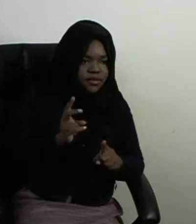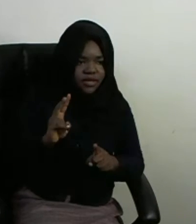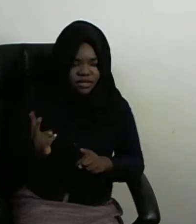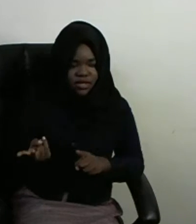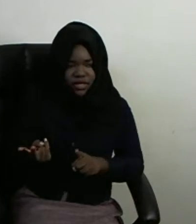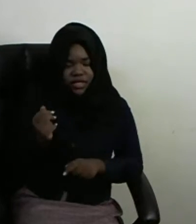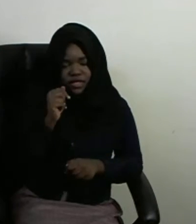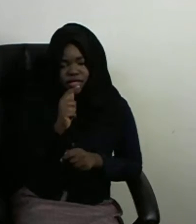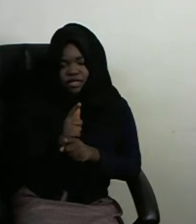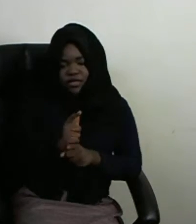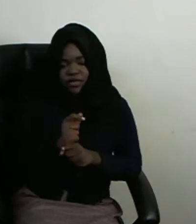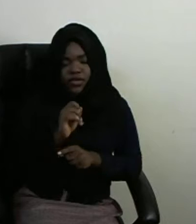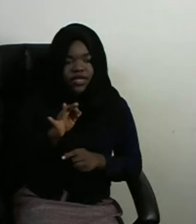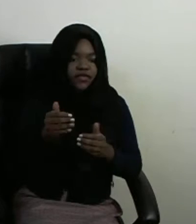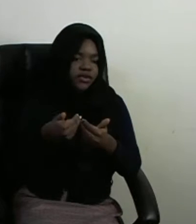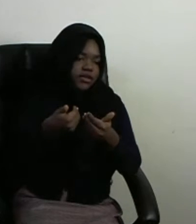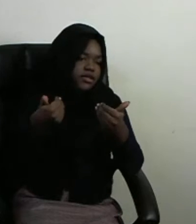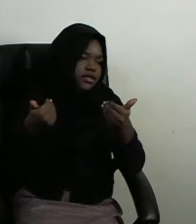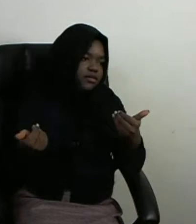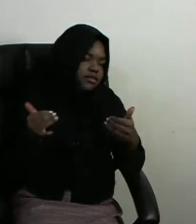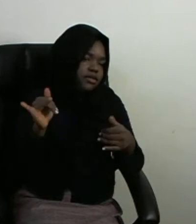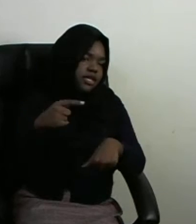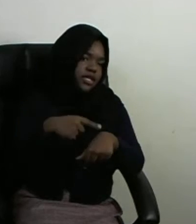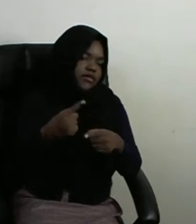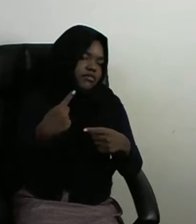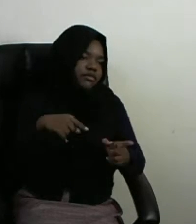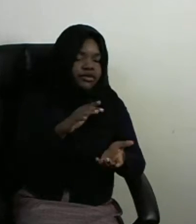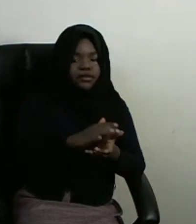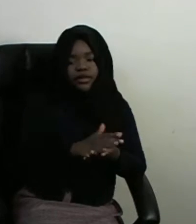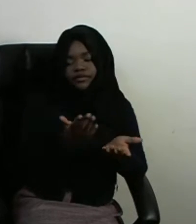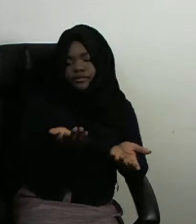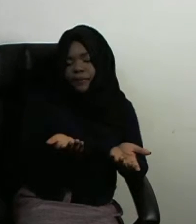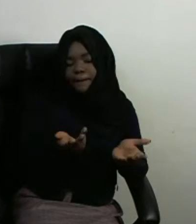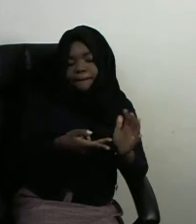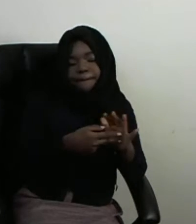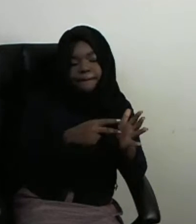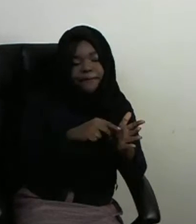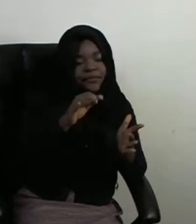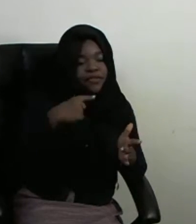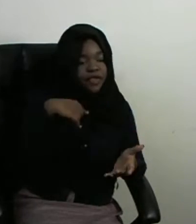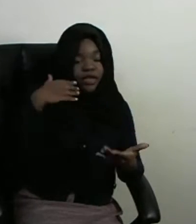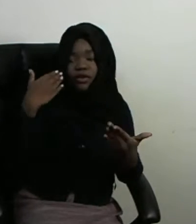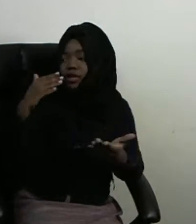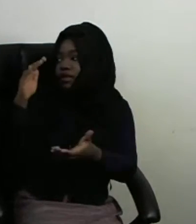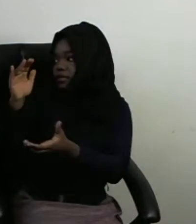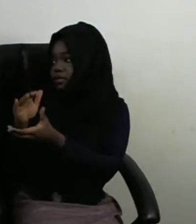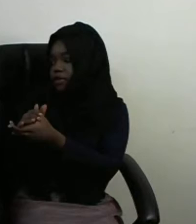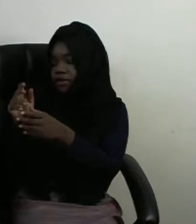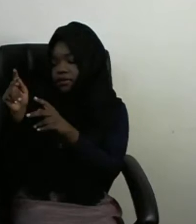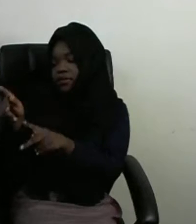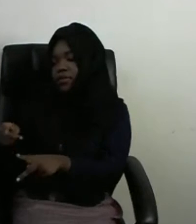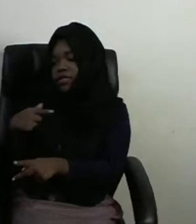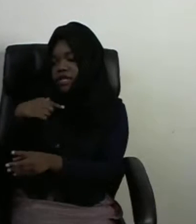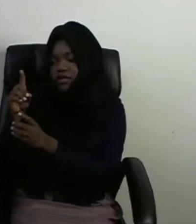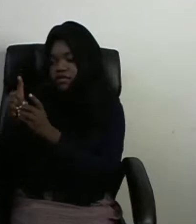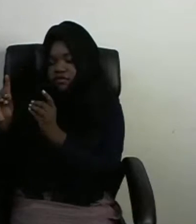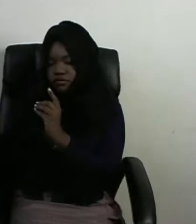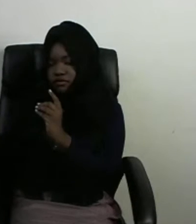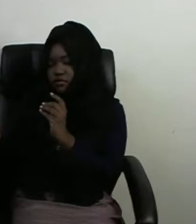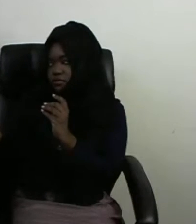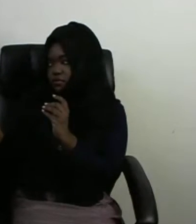second if they are separate at the time of marriage. Meaning, if I marry someone and I divorced